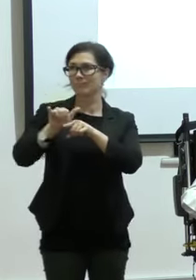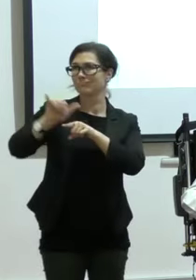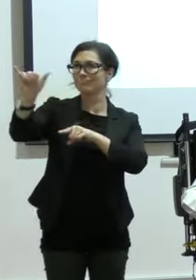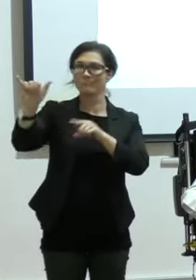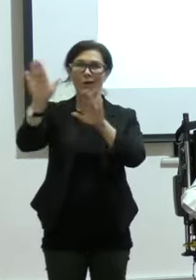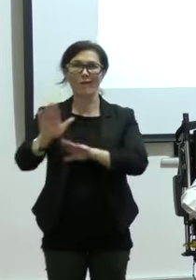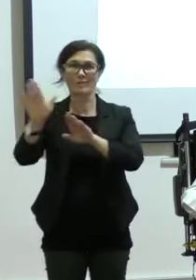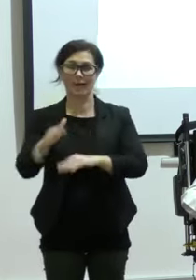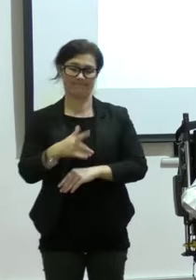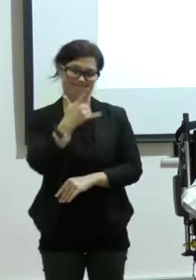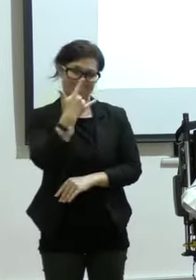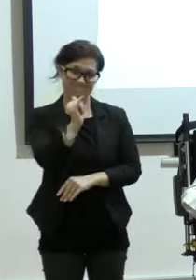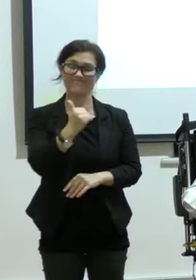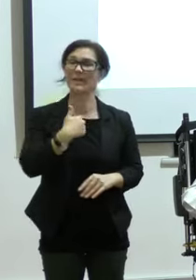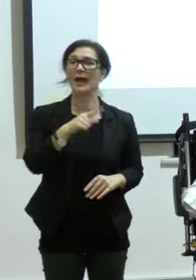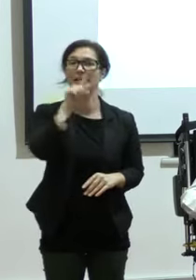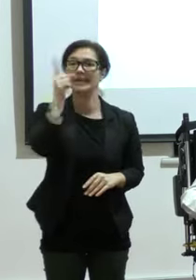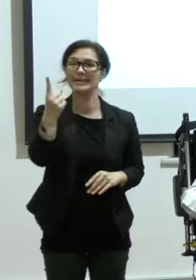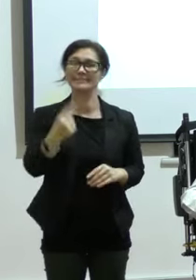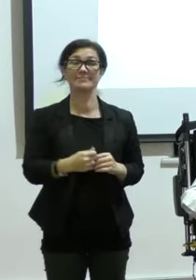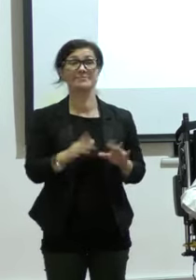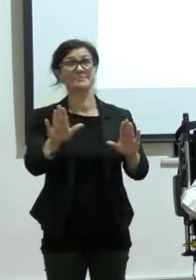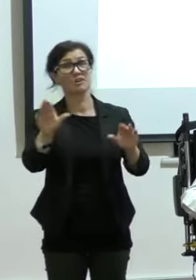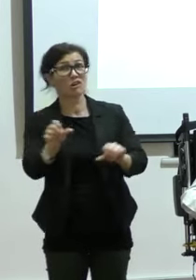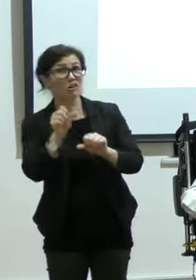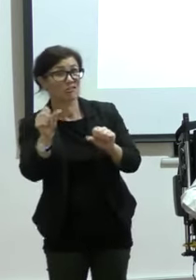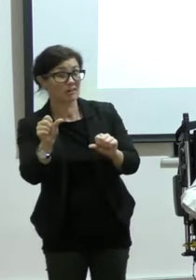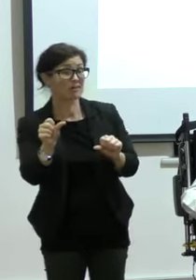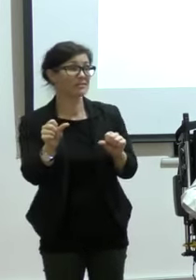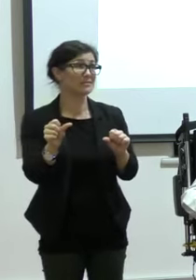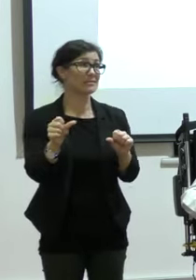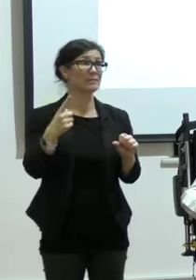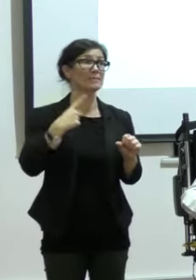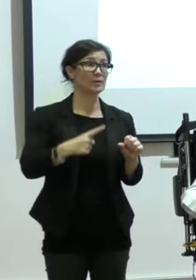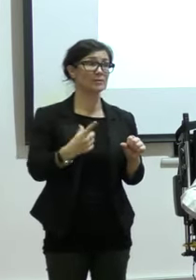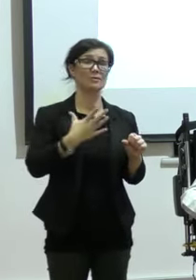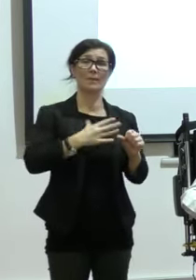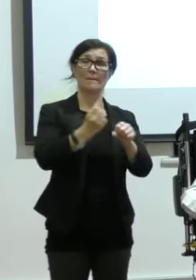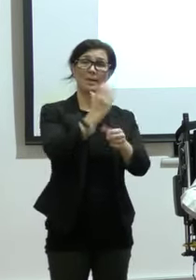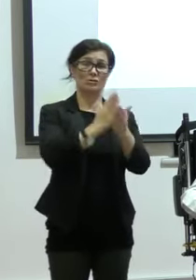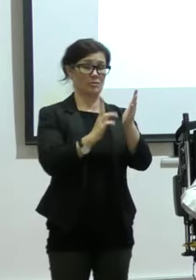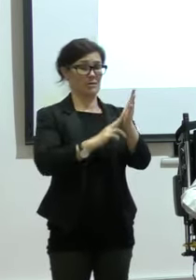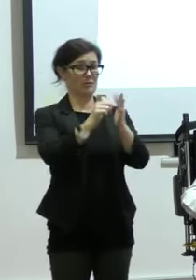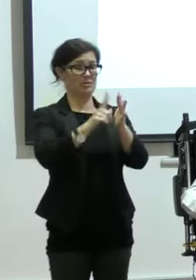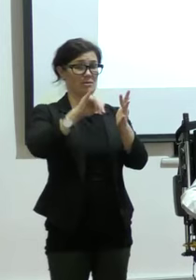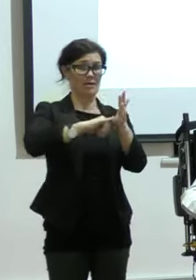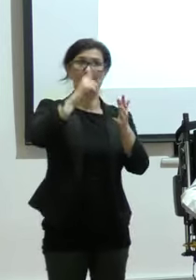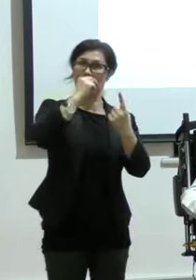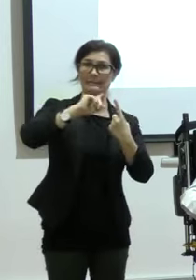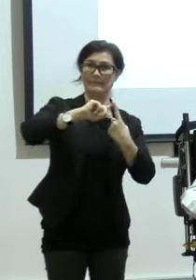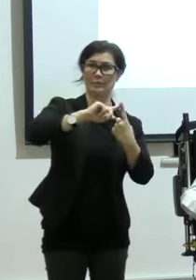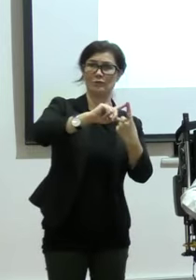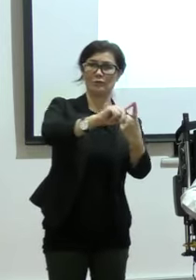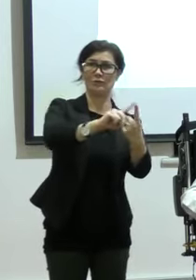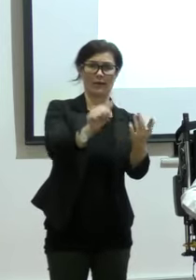I can't. And that's okay, because we want to make sure that the scheme is sustainable and being used in